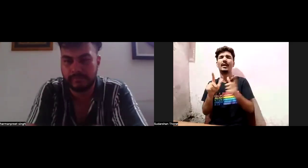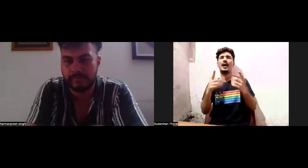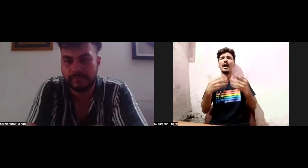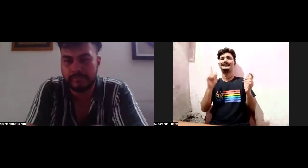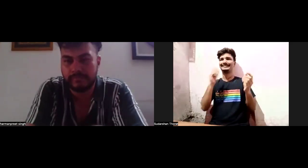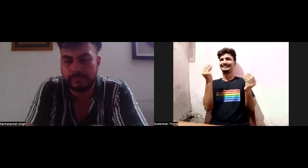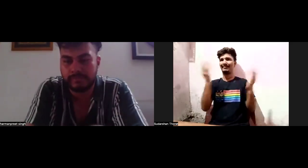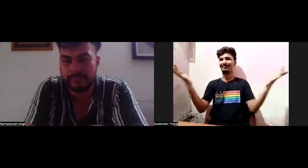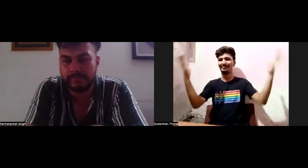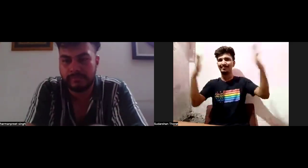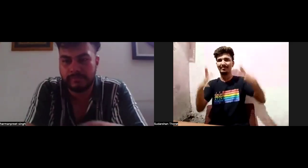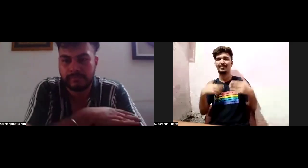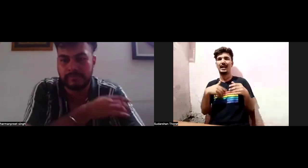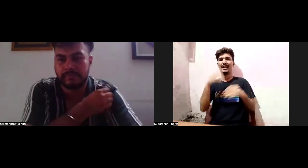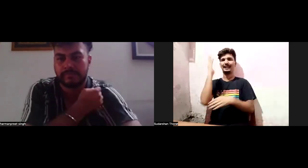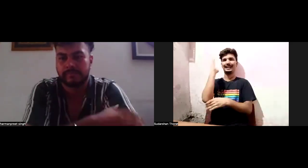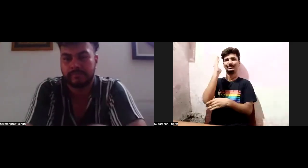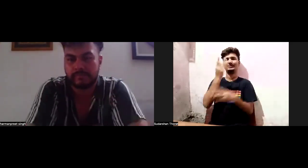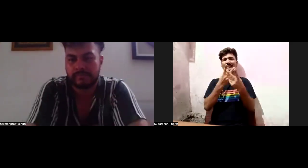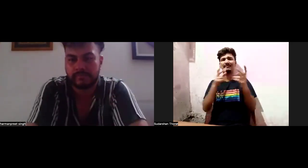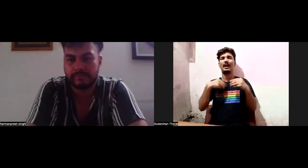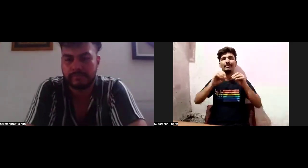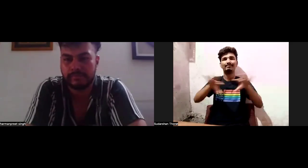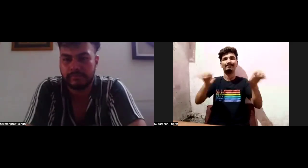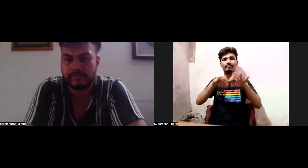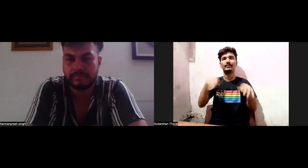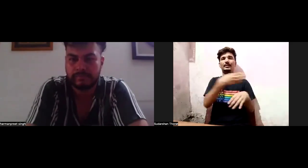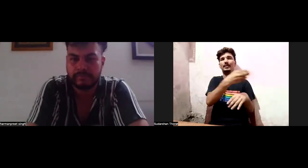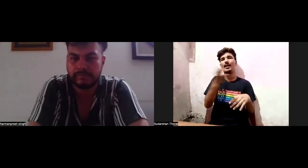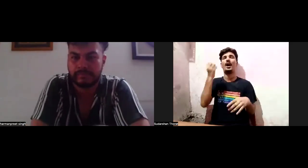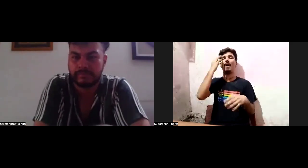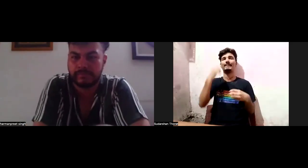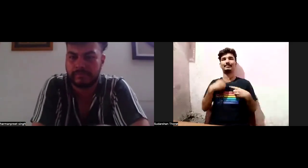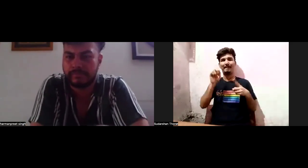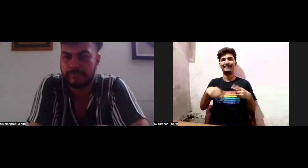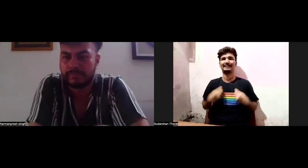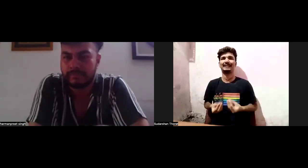Zoom sessions, maybe, or maybe we can have the offline sessions where people can come and we can,